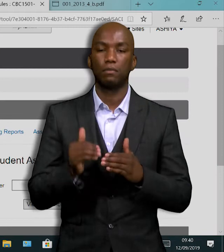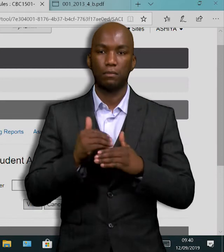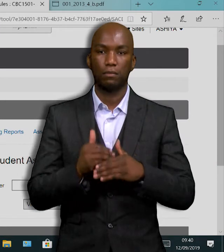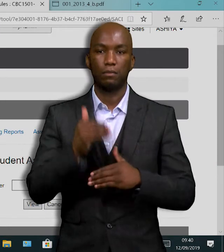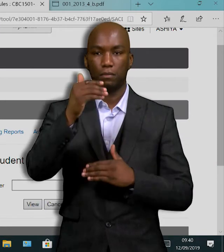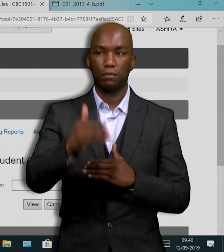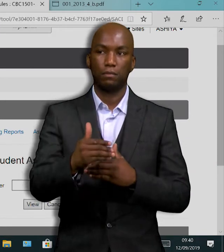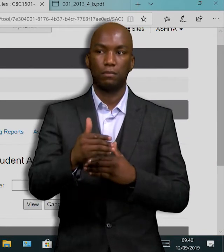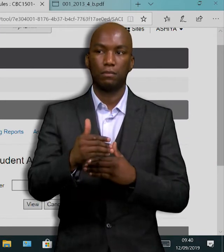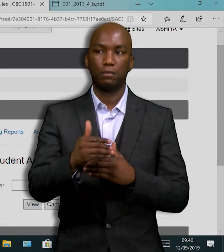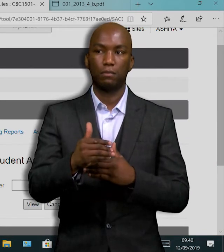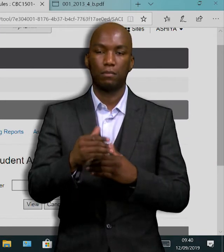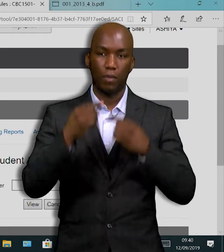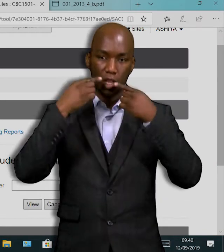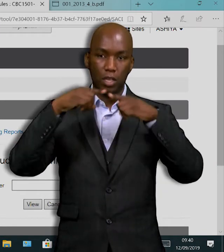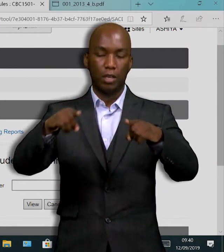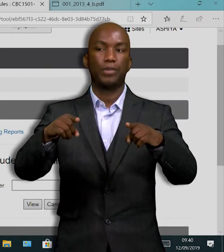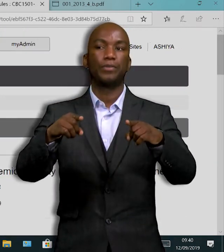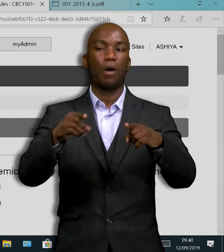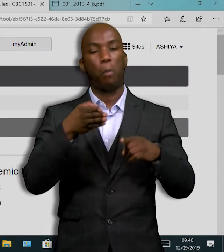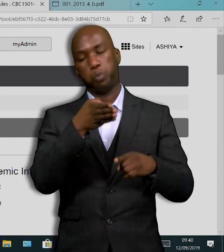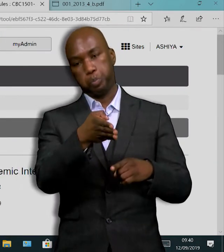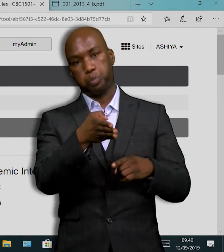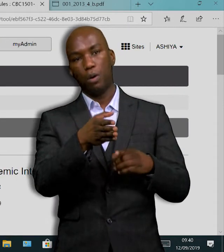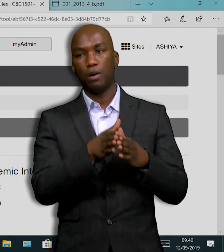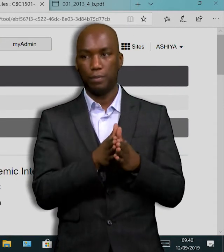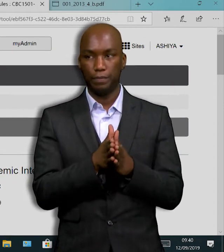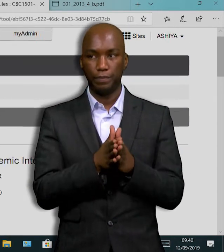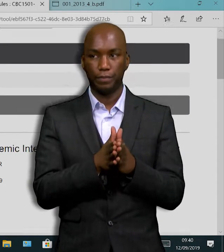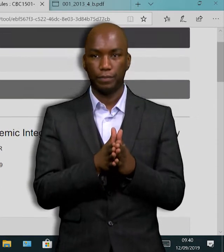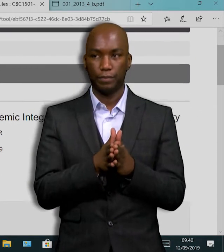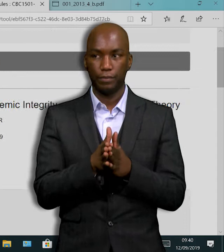The next tab is the announcements.